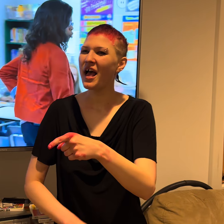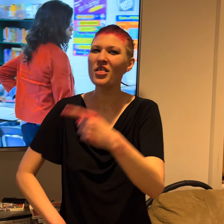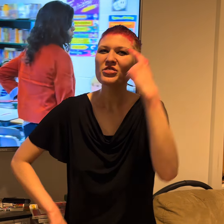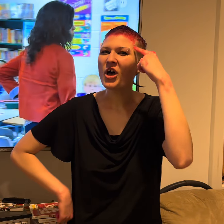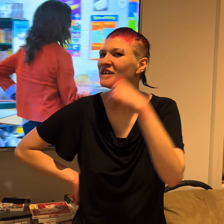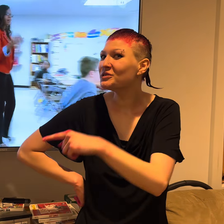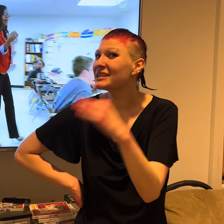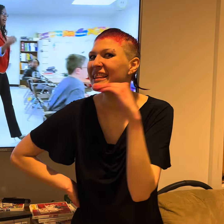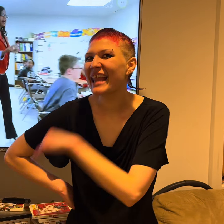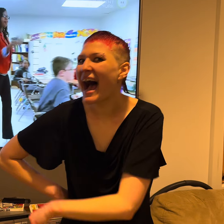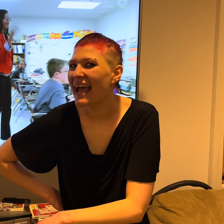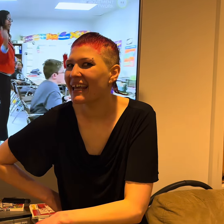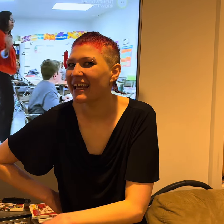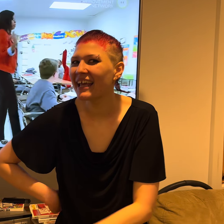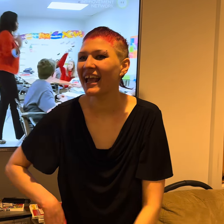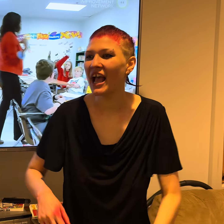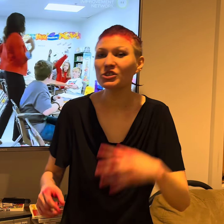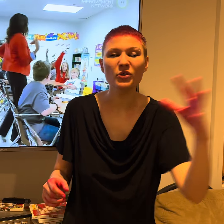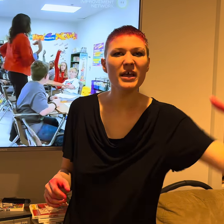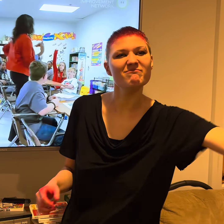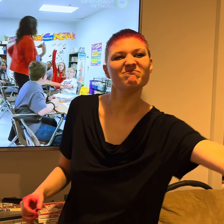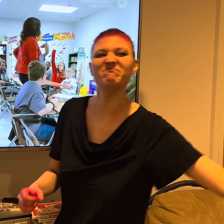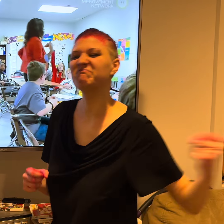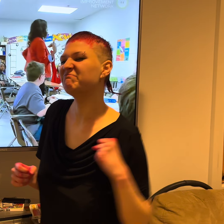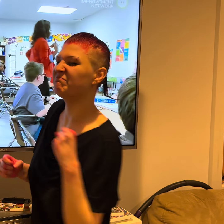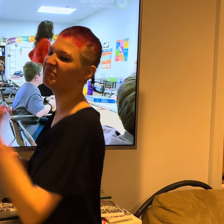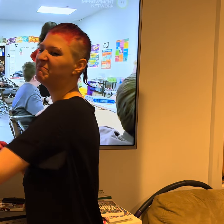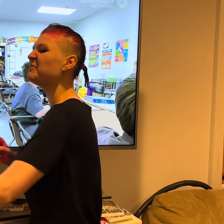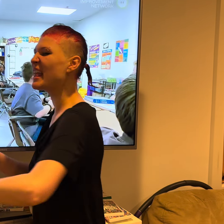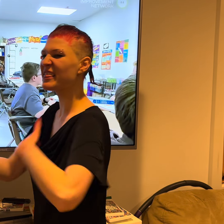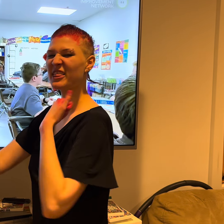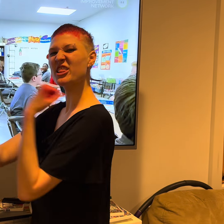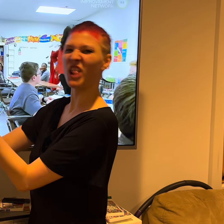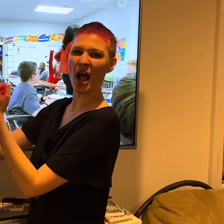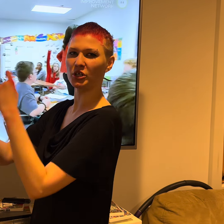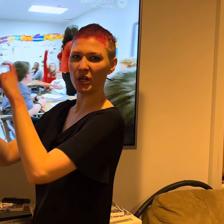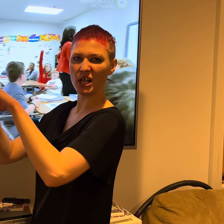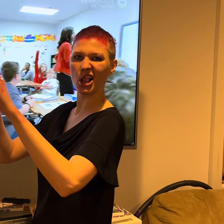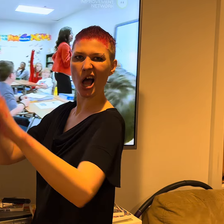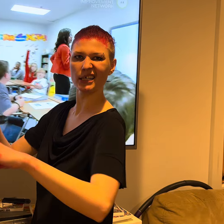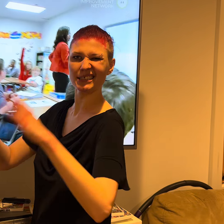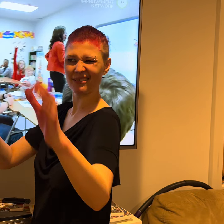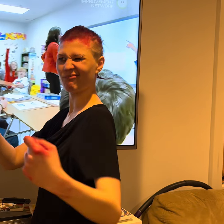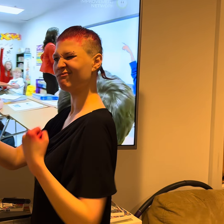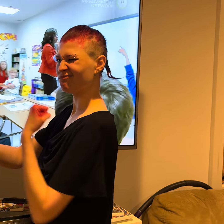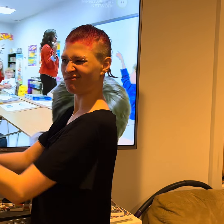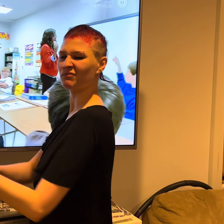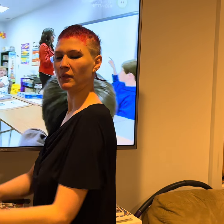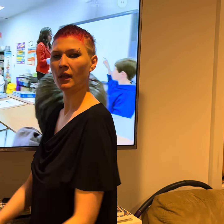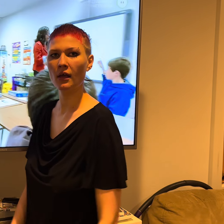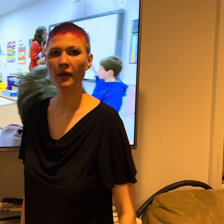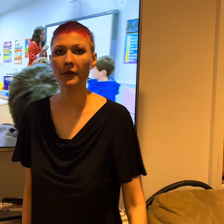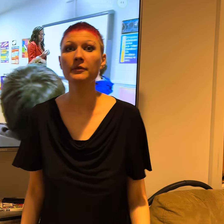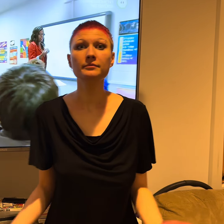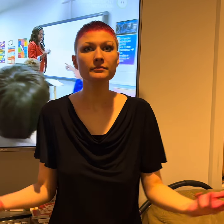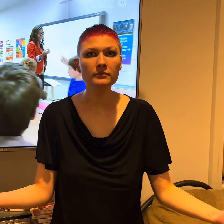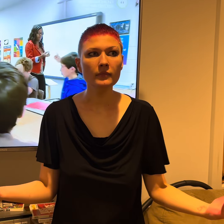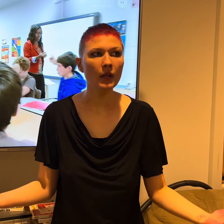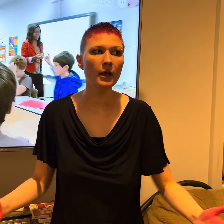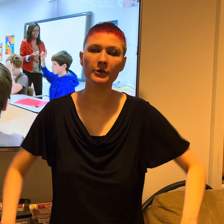reaction after they put her in the closet? Okay? Ray Bradbury made it specific for us